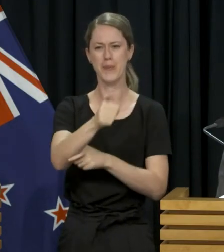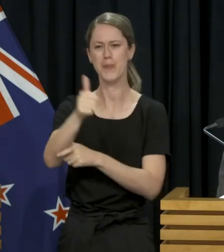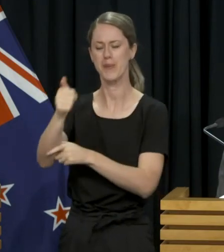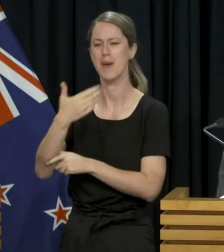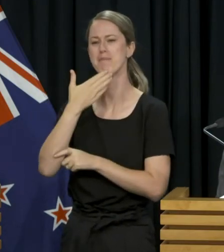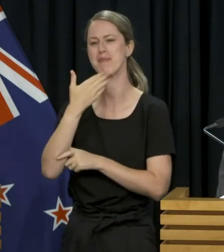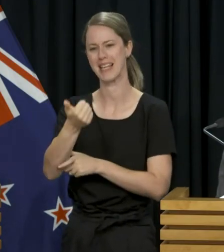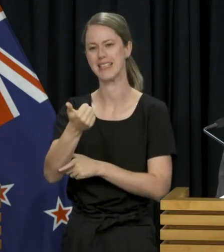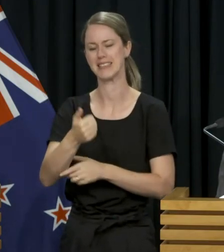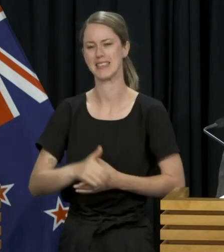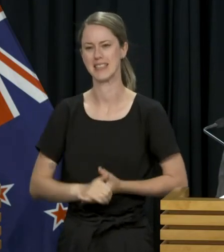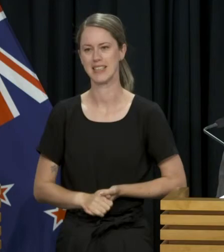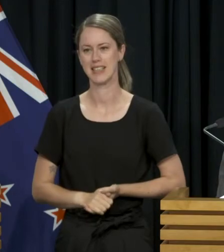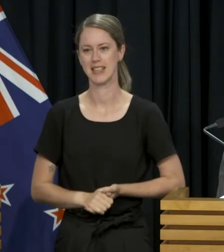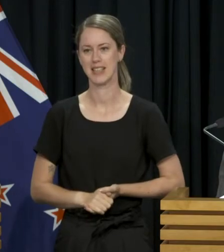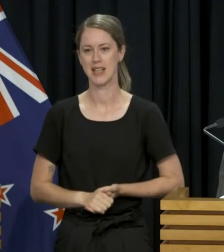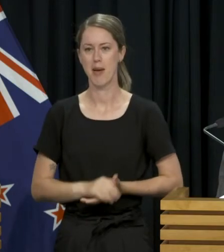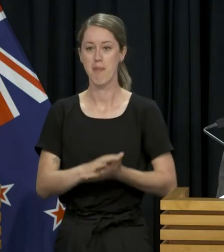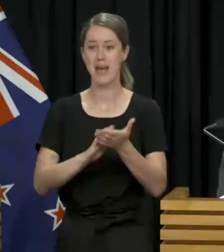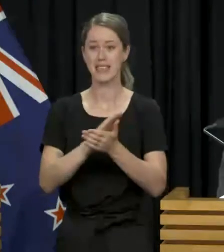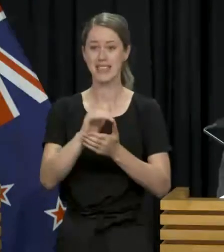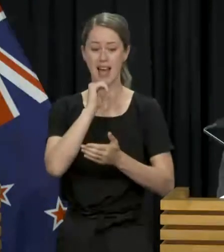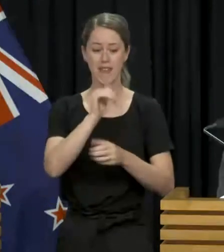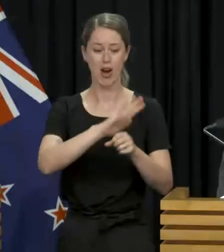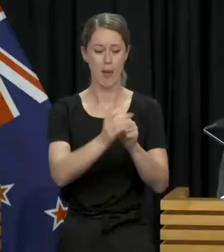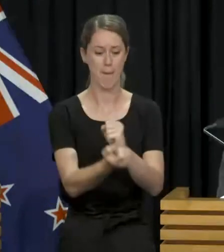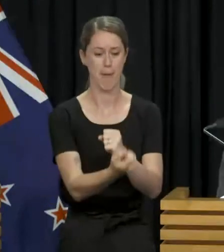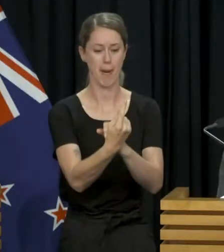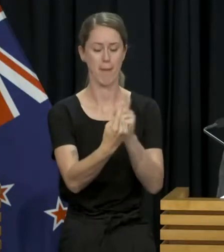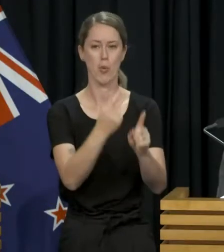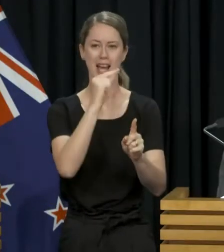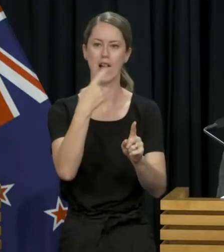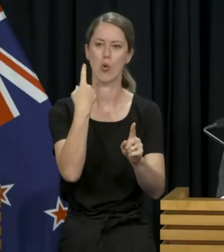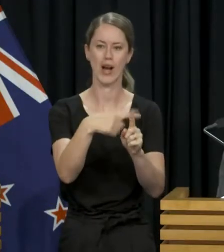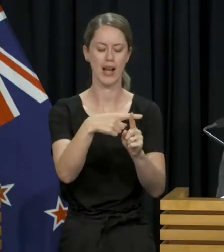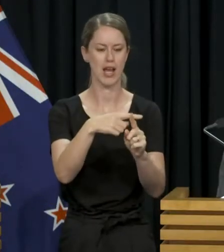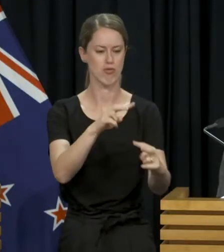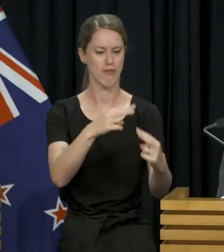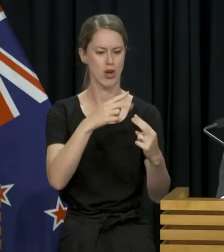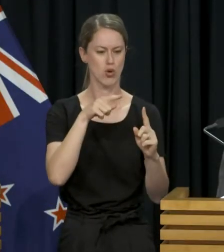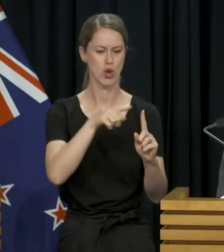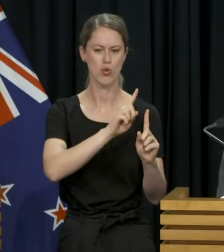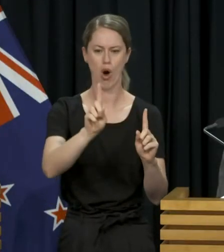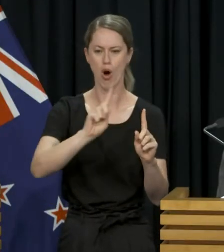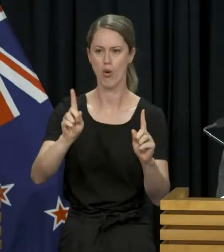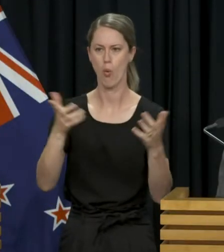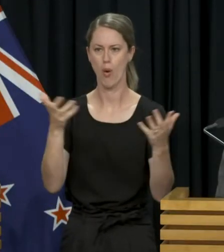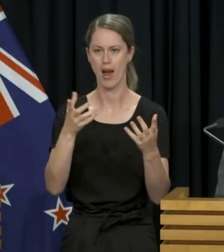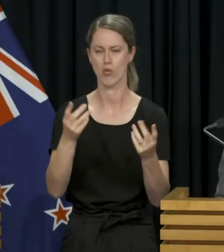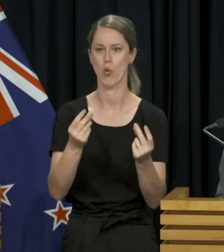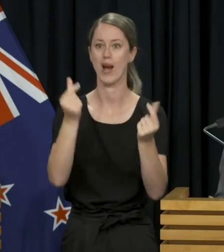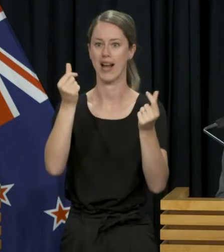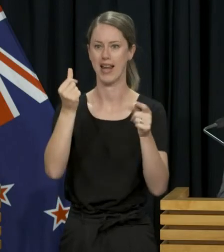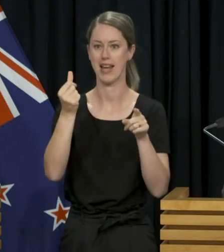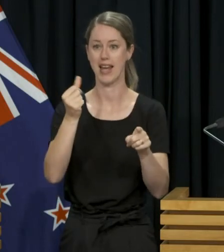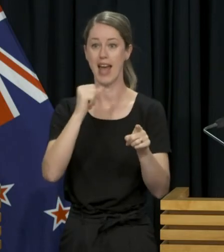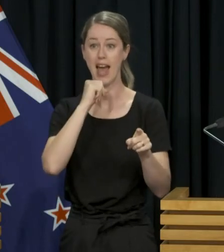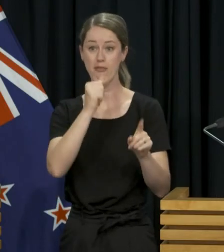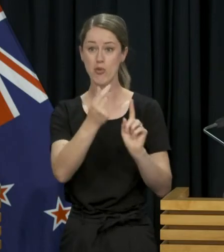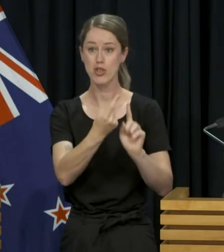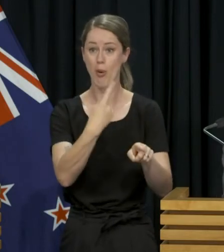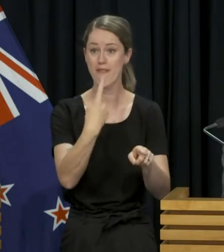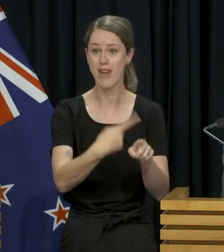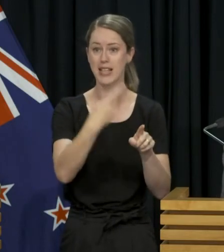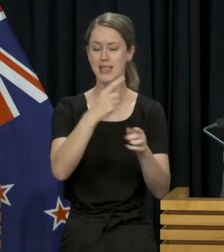that. Being able to respond rapidly with contact tracing is an integral part of our system. The faster we can respond to